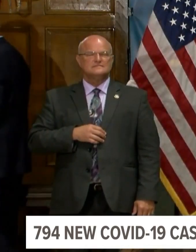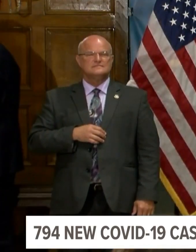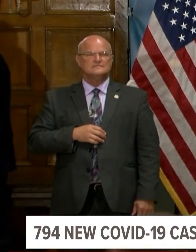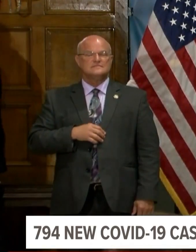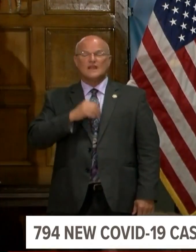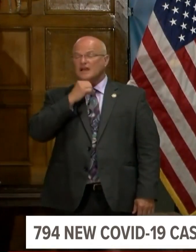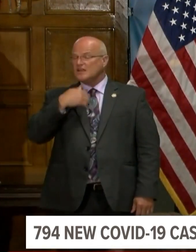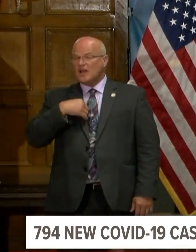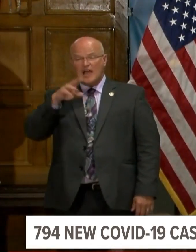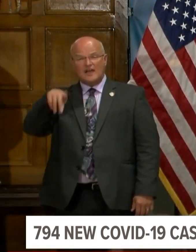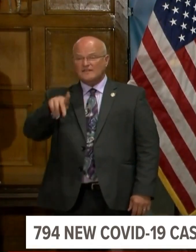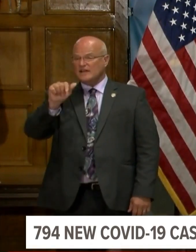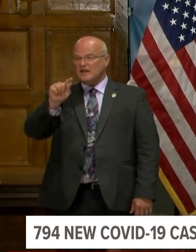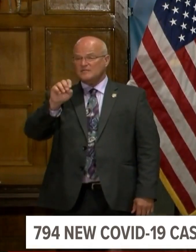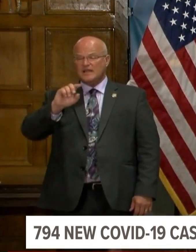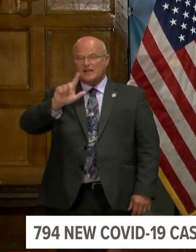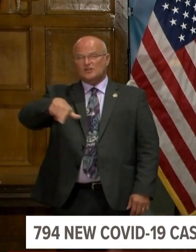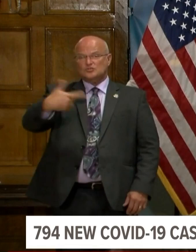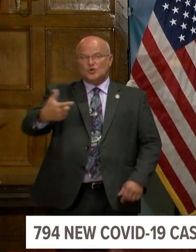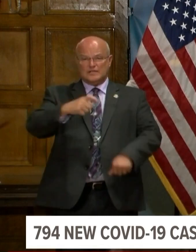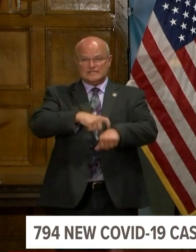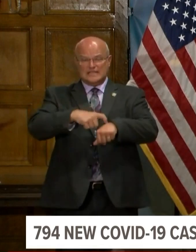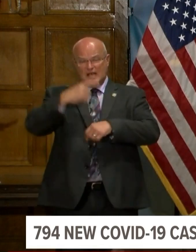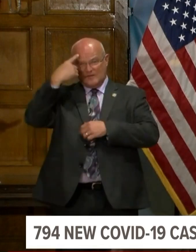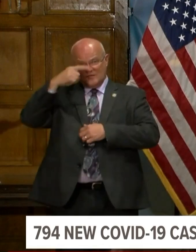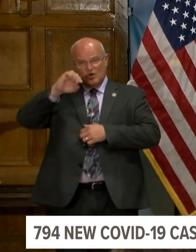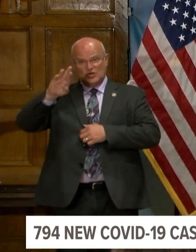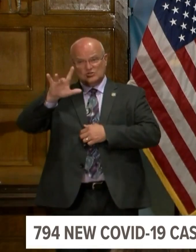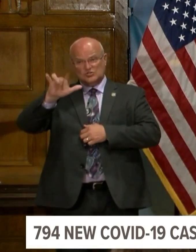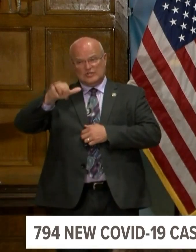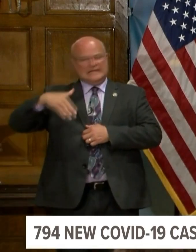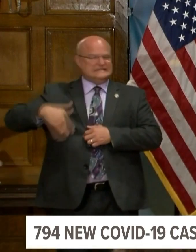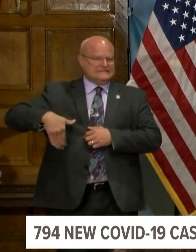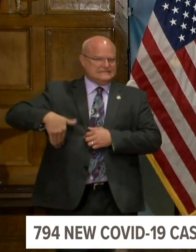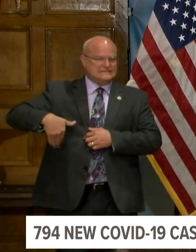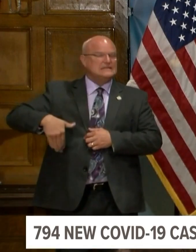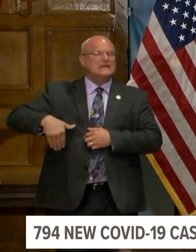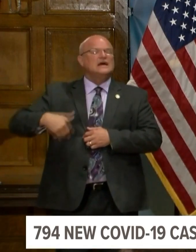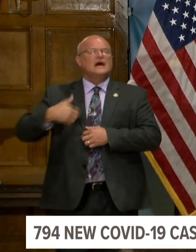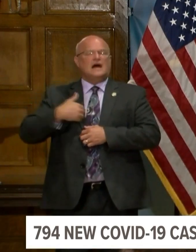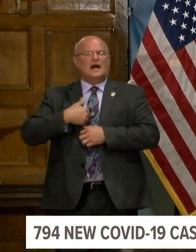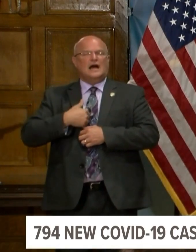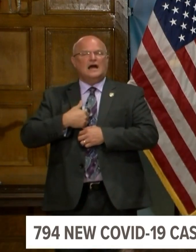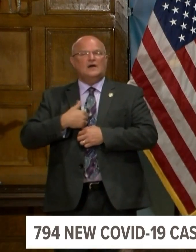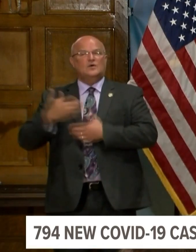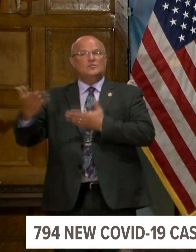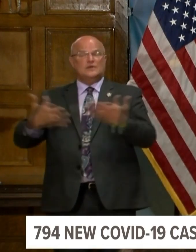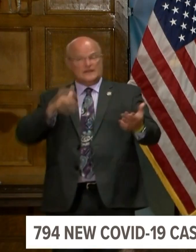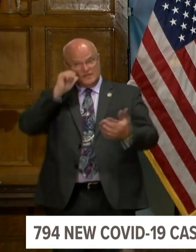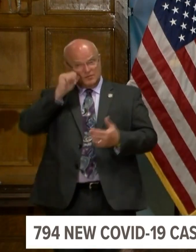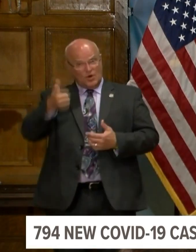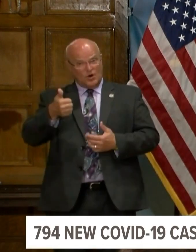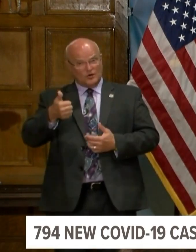I don't have an update on our turnaround time for July at this point. I'll bring that